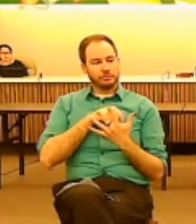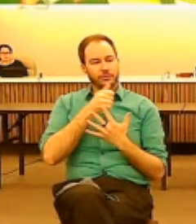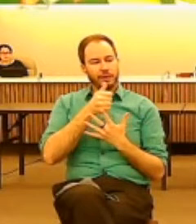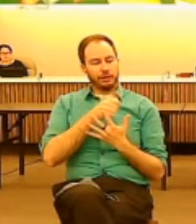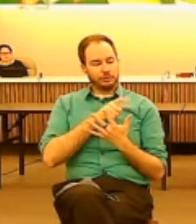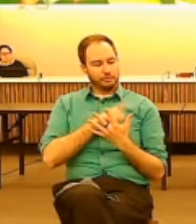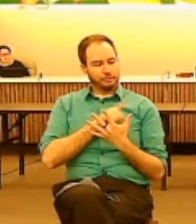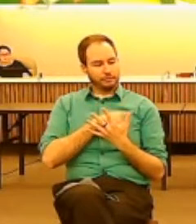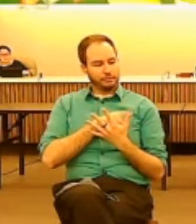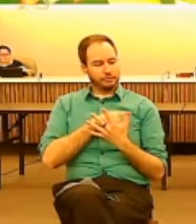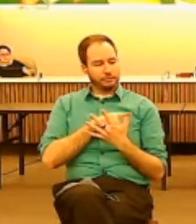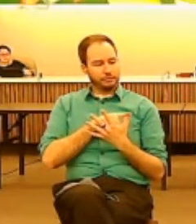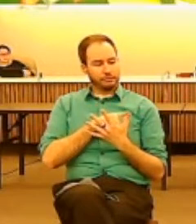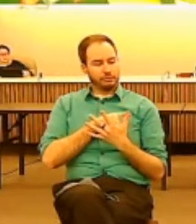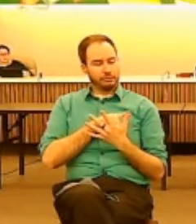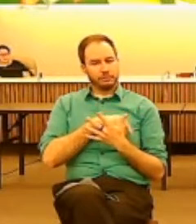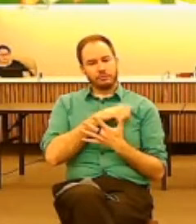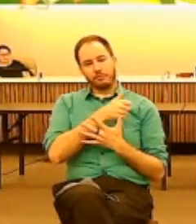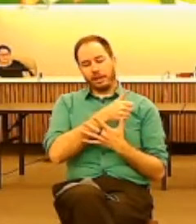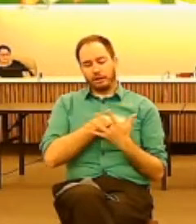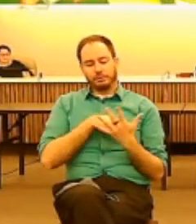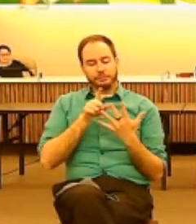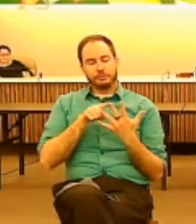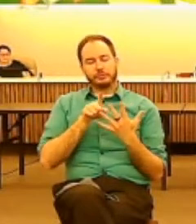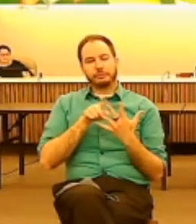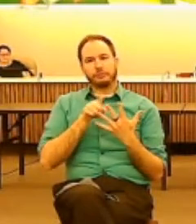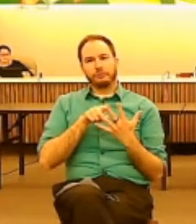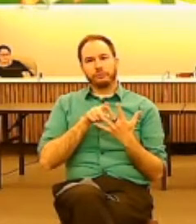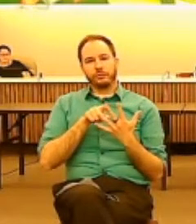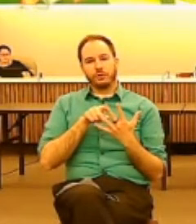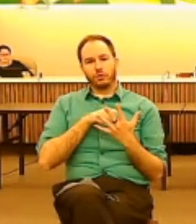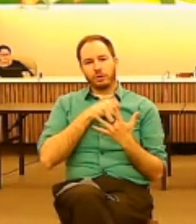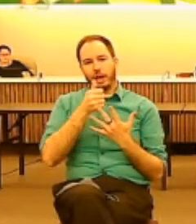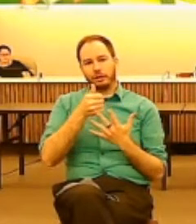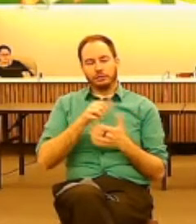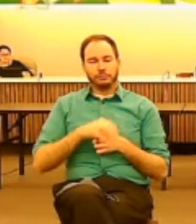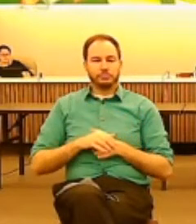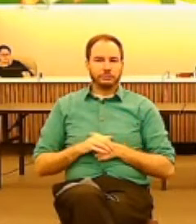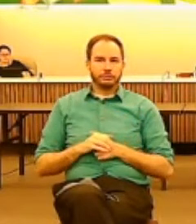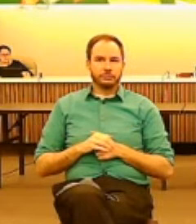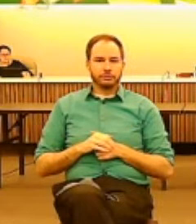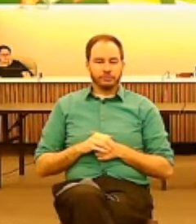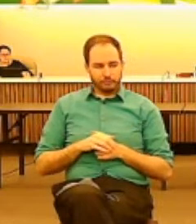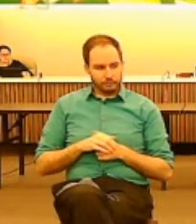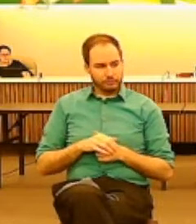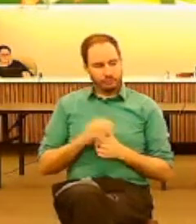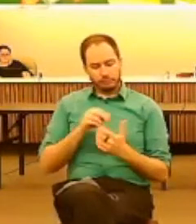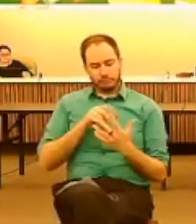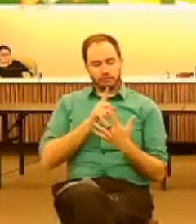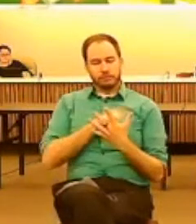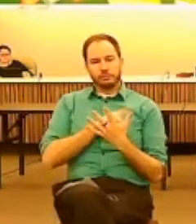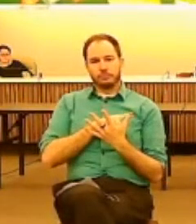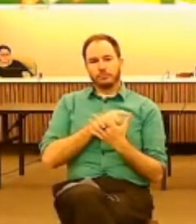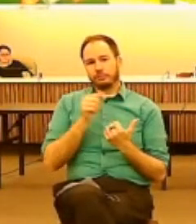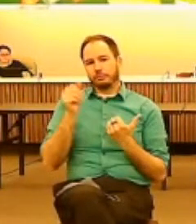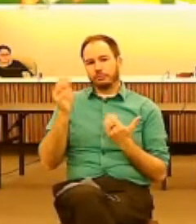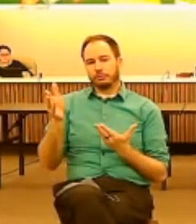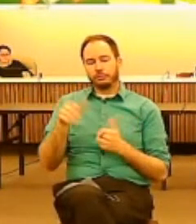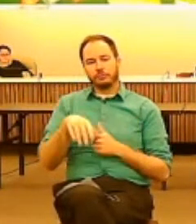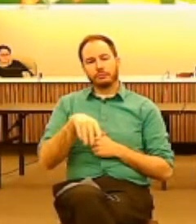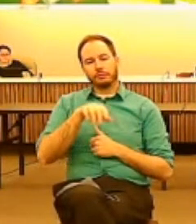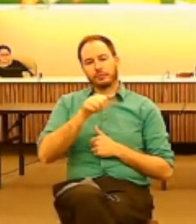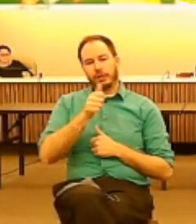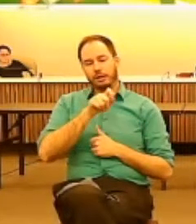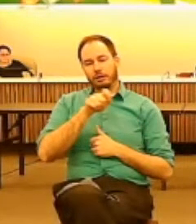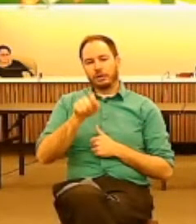Page, Aye. Councilmember Belanca, Aye. Supervisor Schultz. Aye. Mr. Supervisor and fellow board members, I have resolution